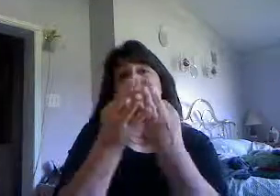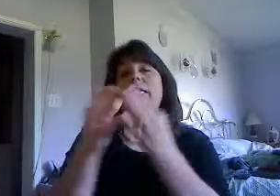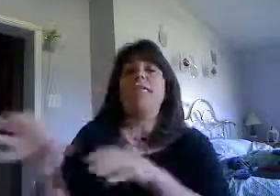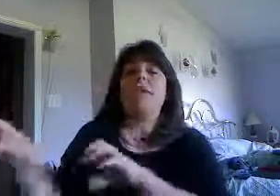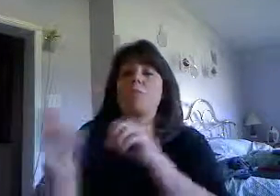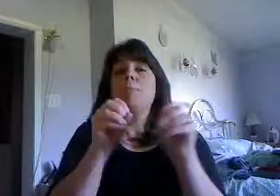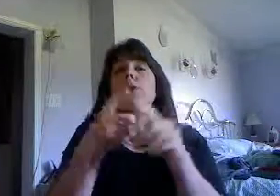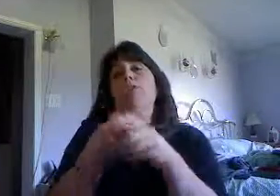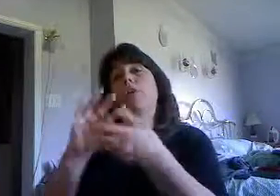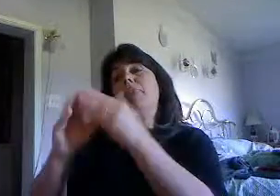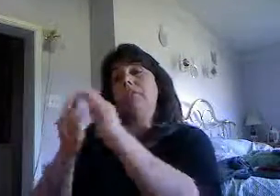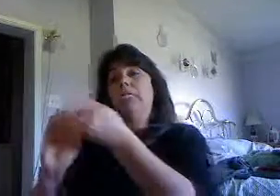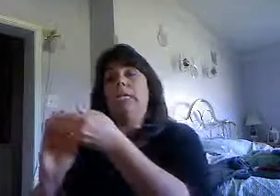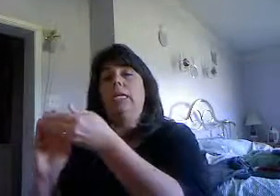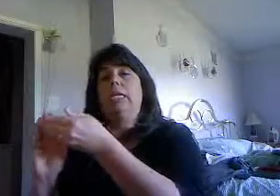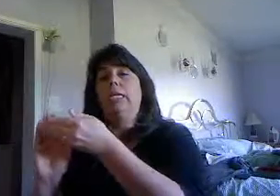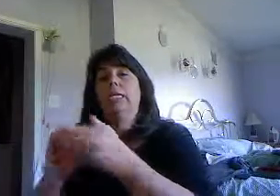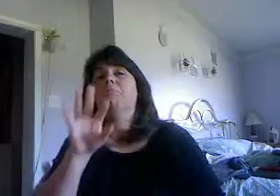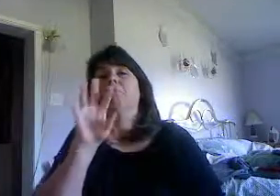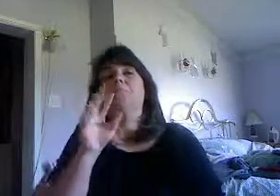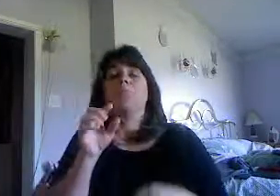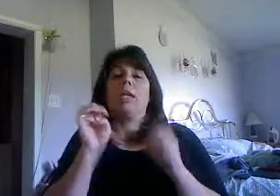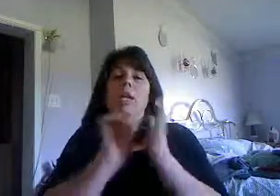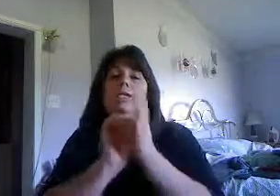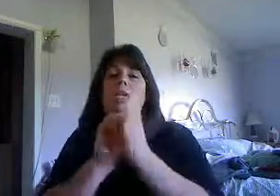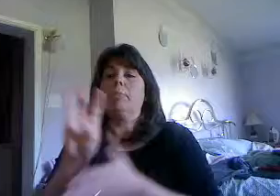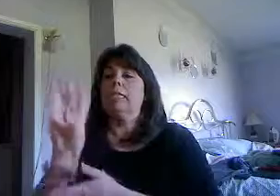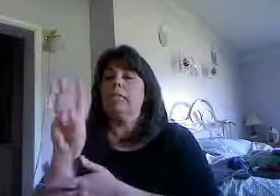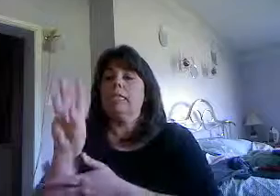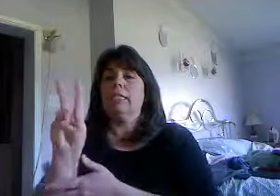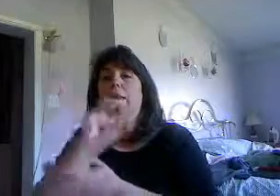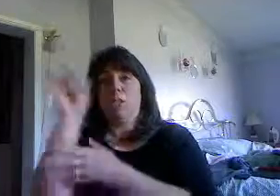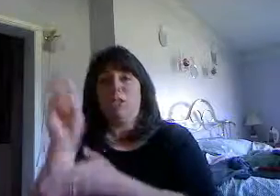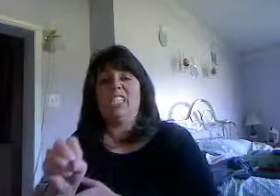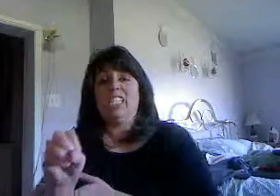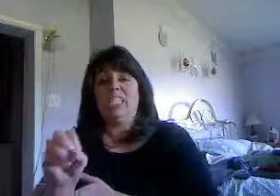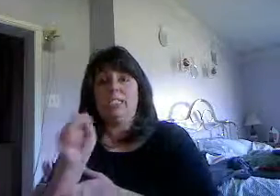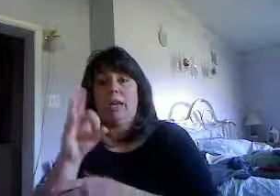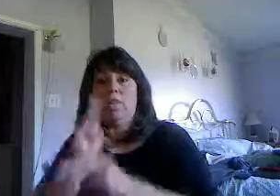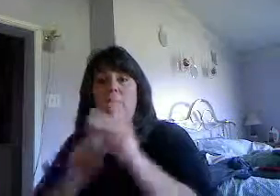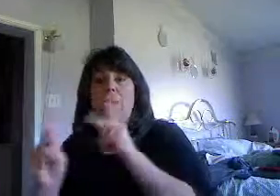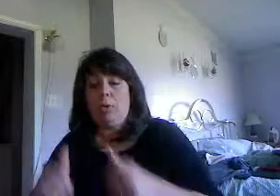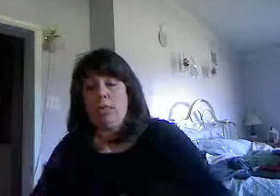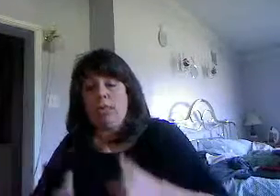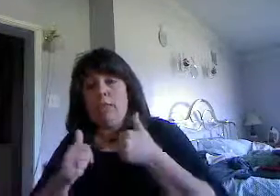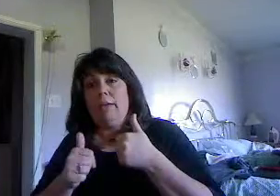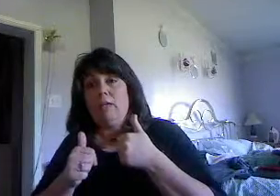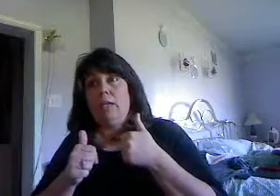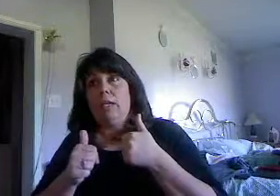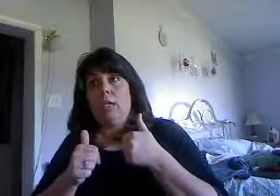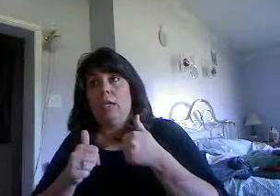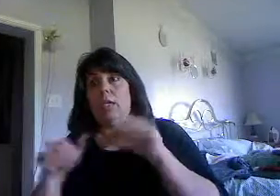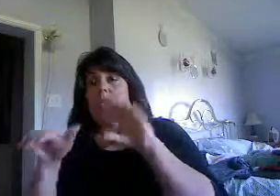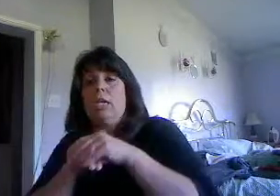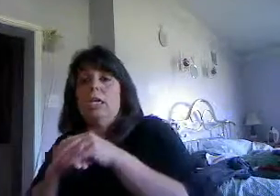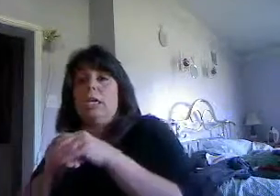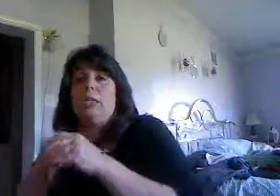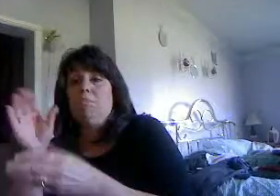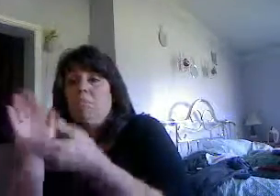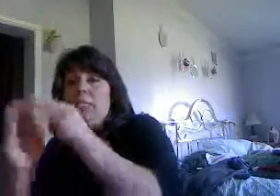of central city residents fall into the poverty category, while only 7% of suburban residents are poor.